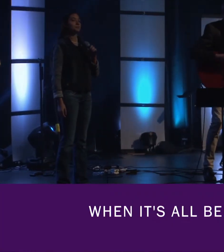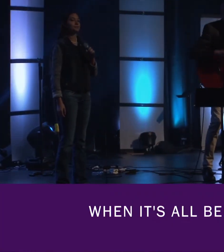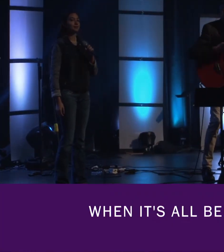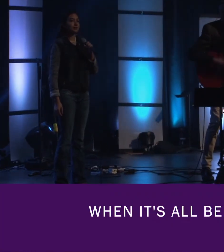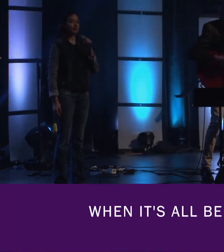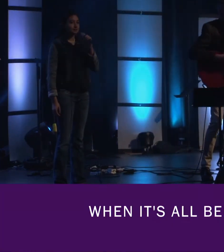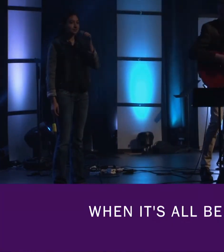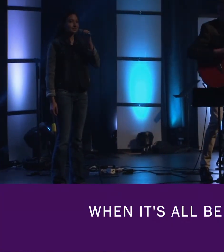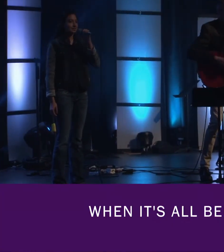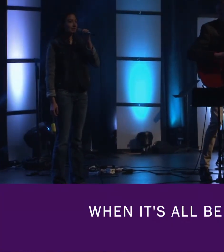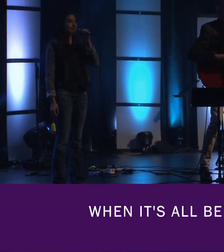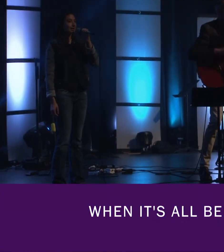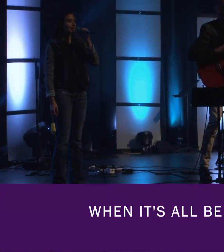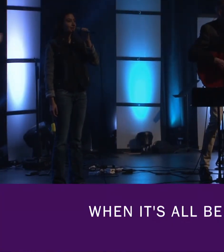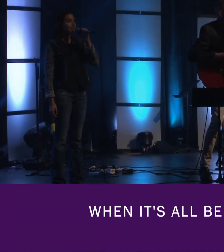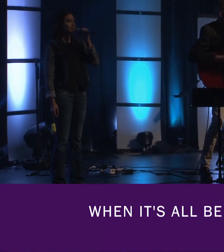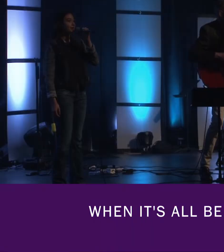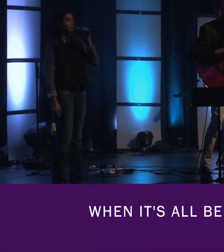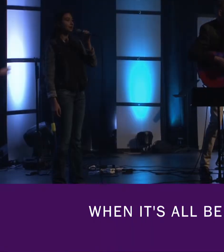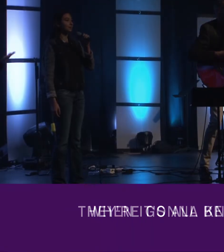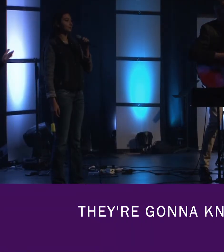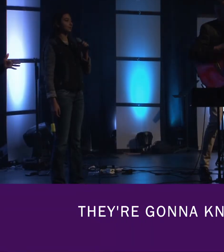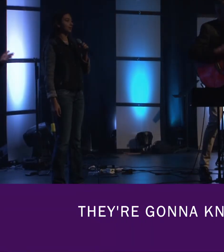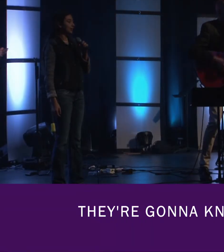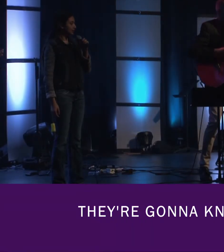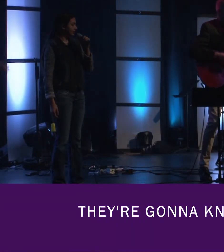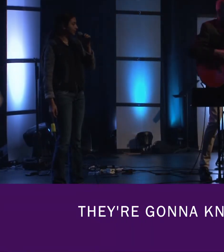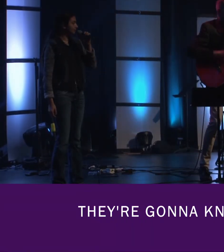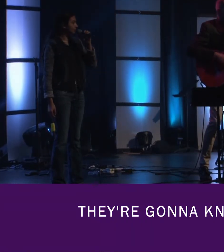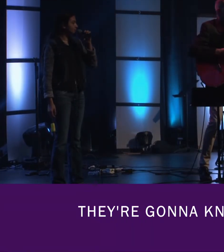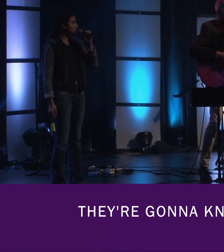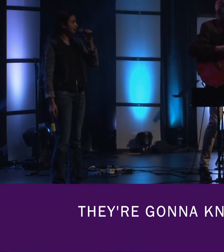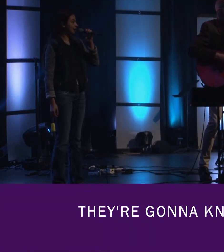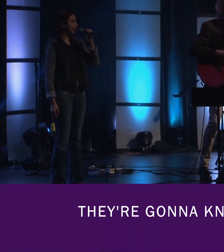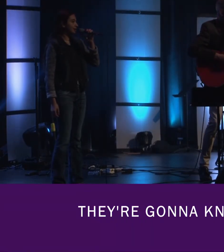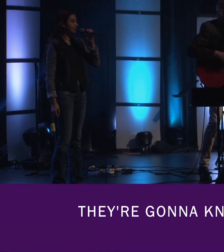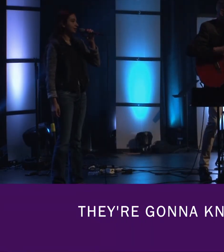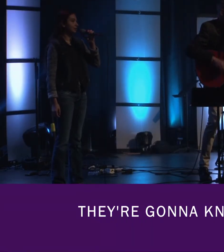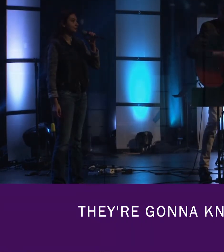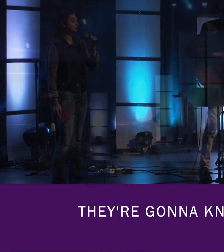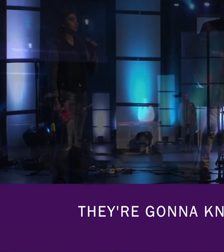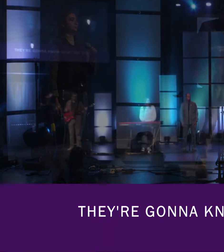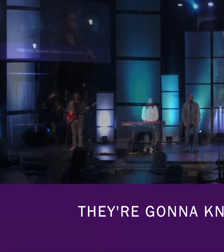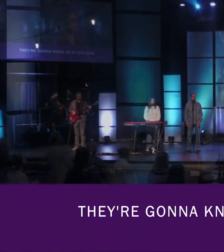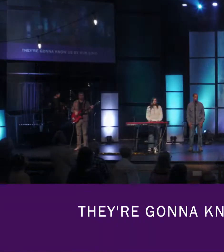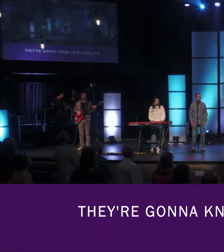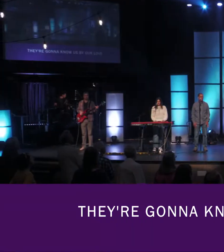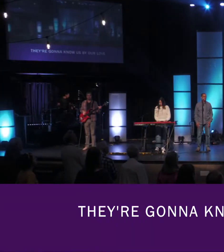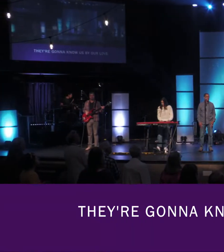all been said and done. They're gonna know us by our love.